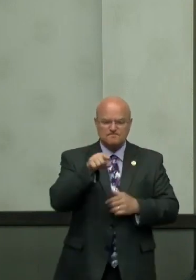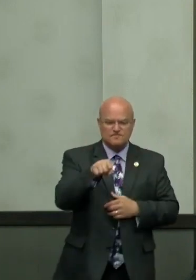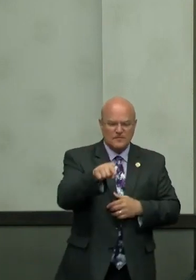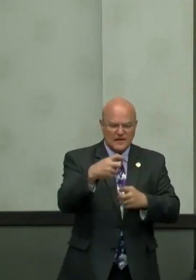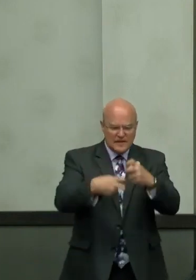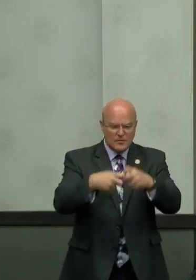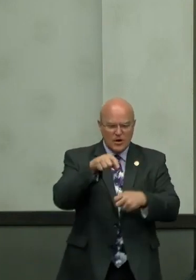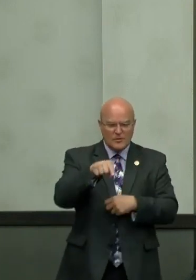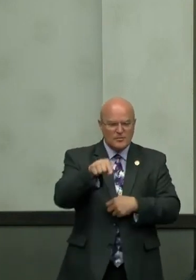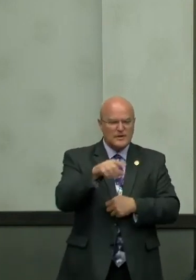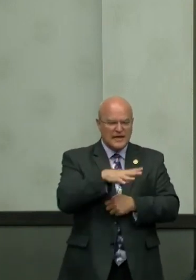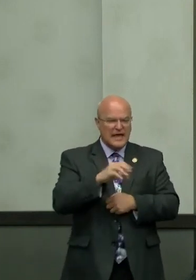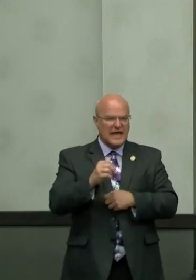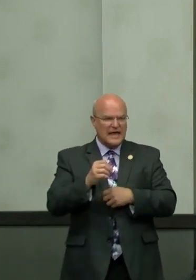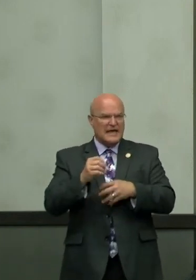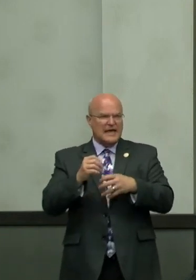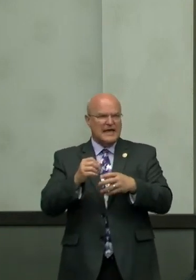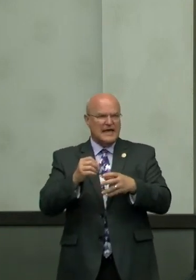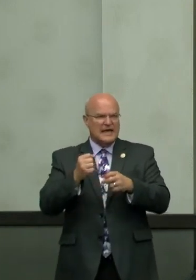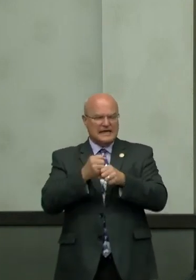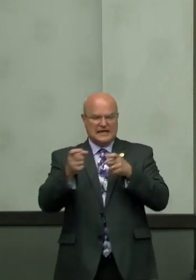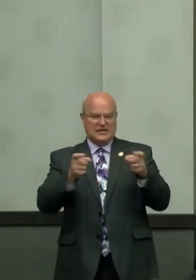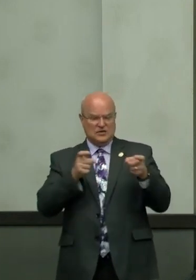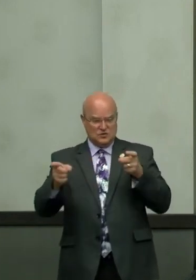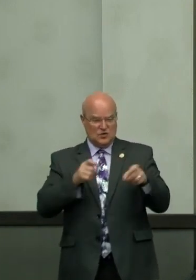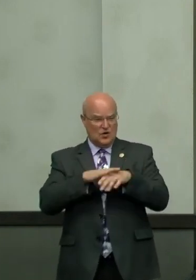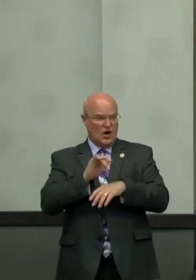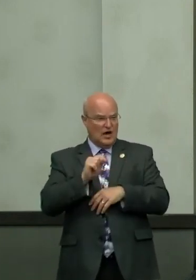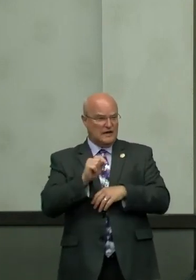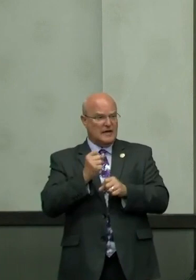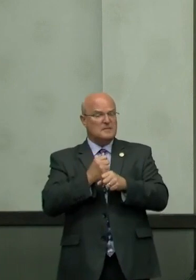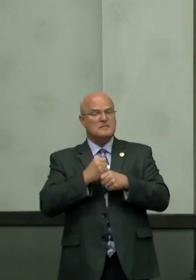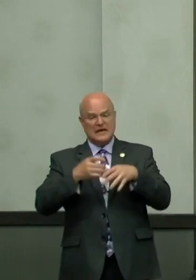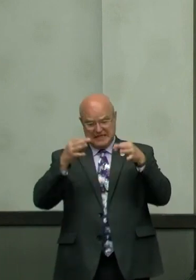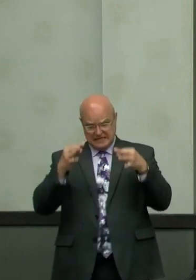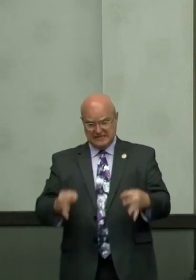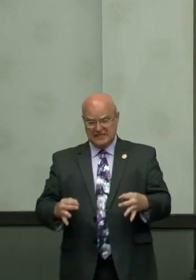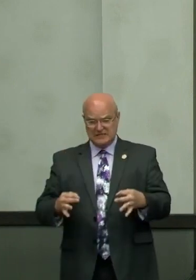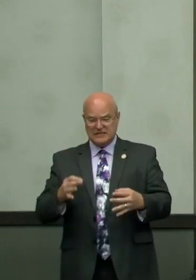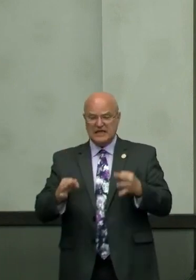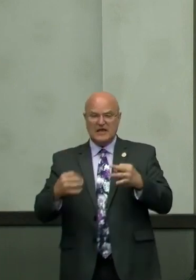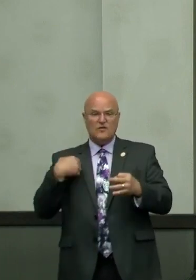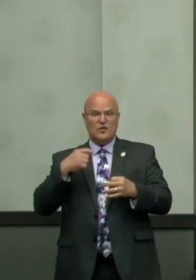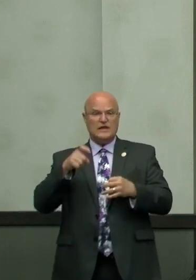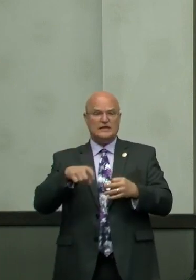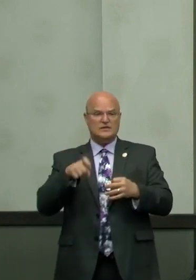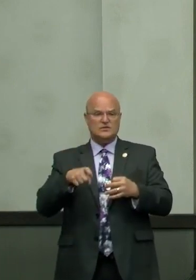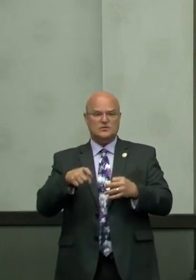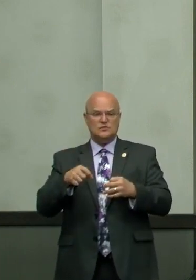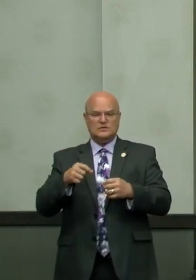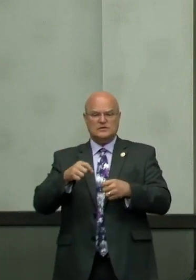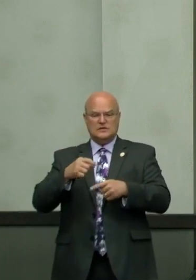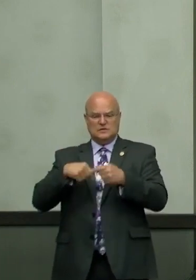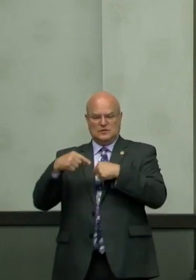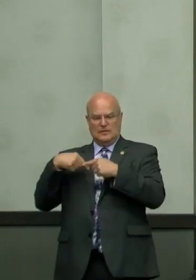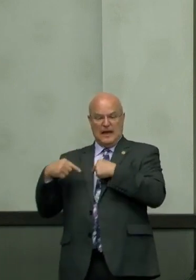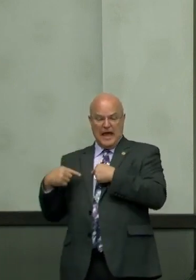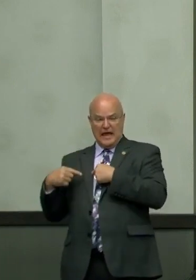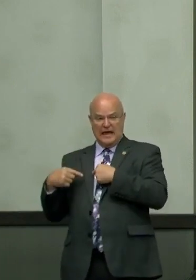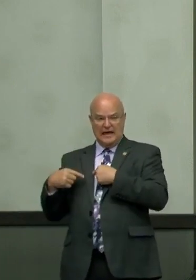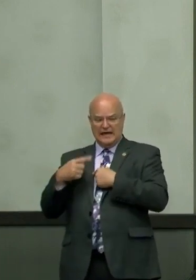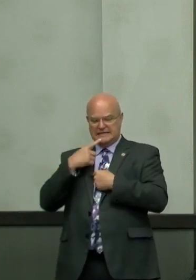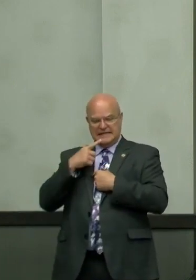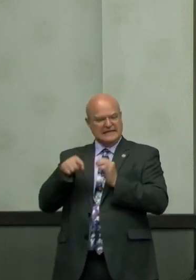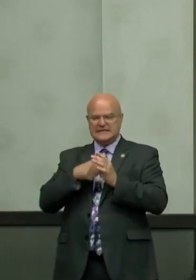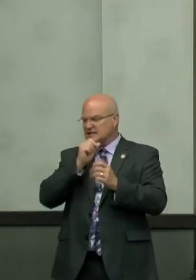the problem is, get a control on it, and make a decision then whether we need to ratchet it back and